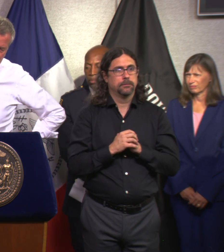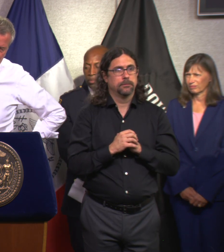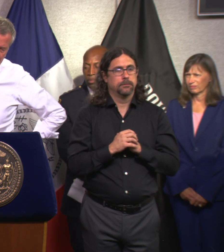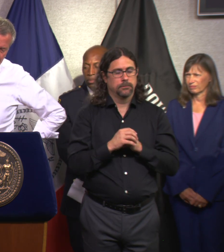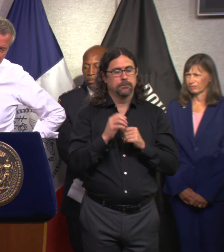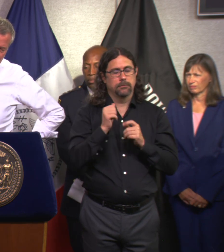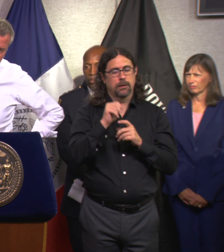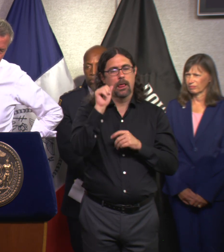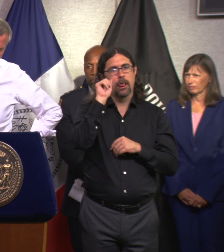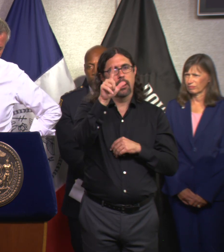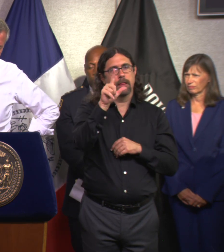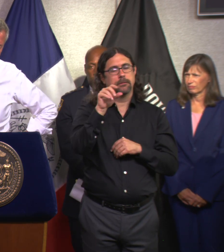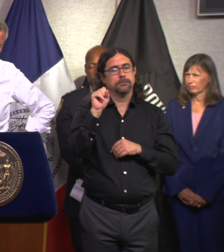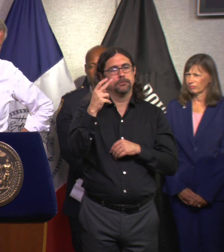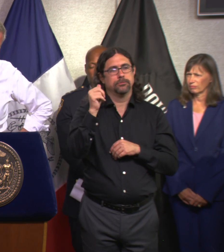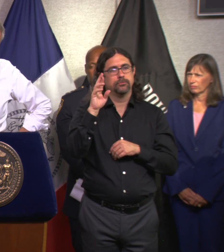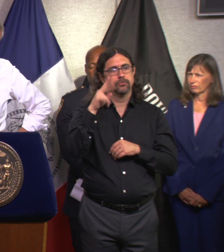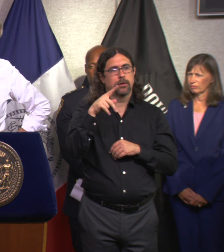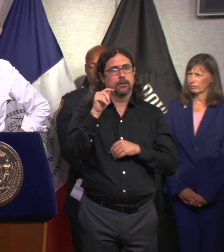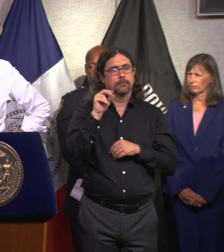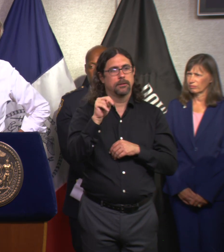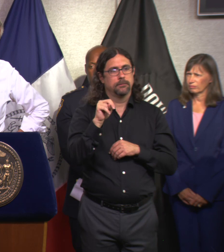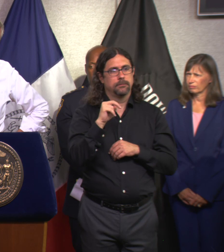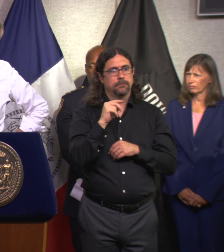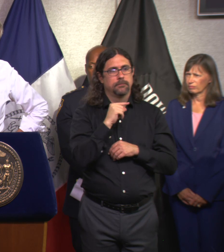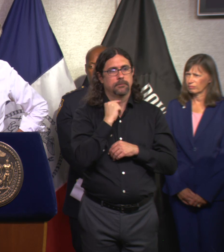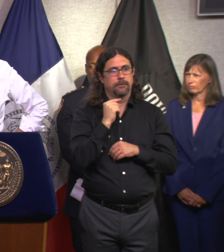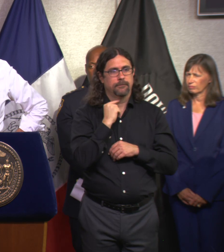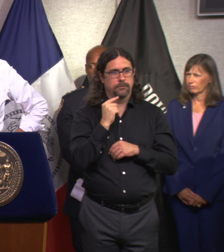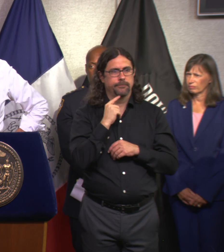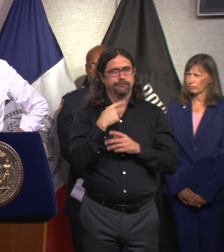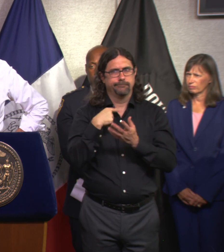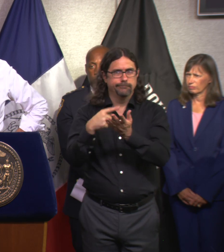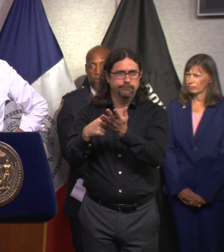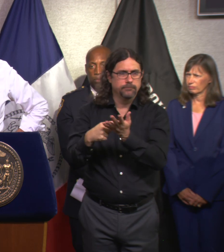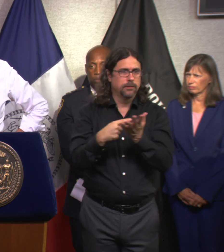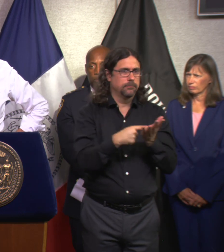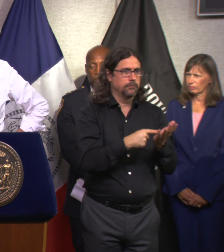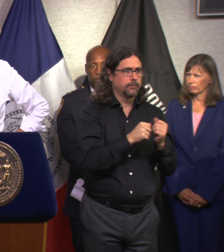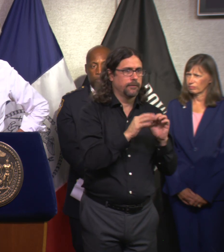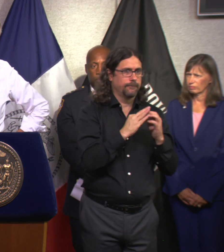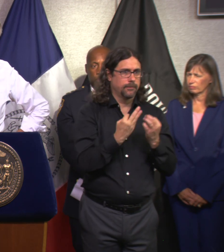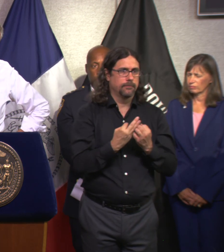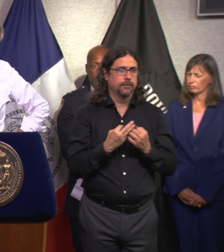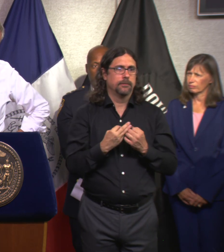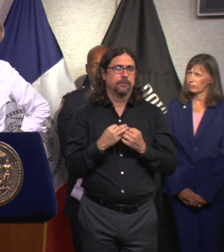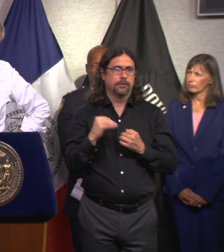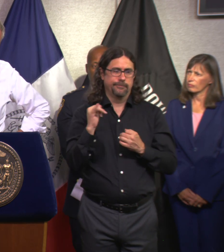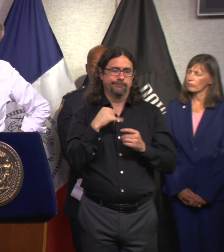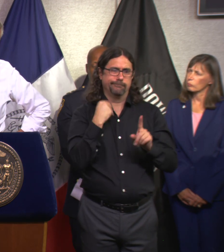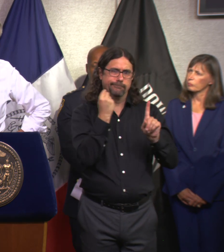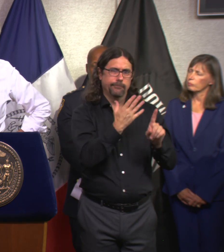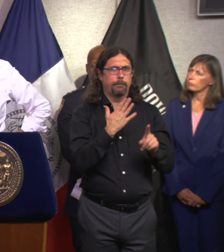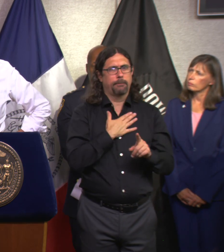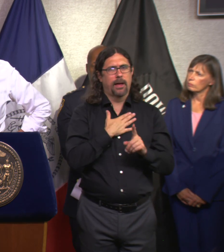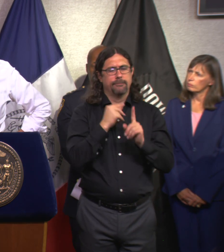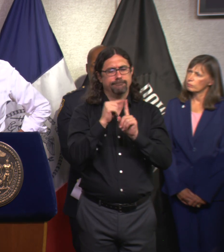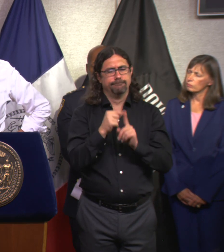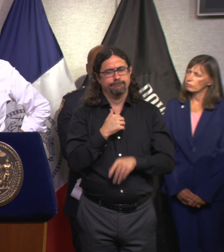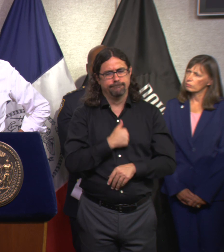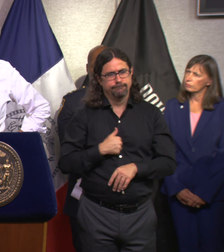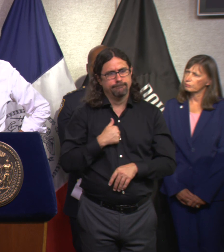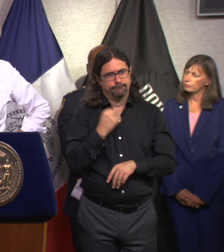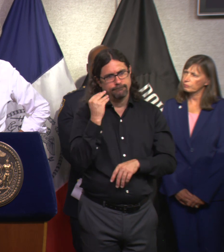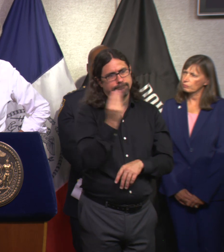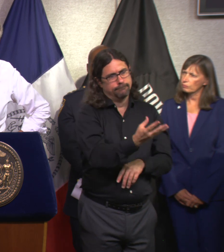his analysis of it, but I believe he understood fully. I said this will be resolved in August. The